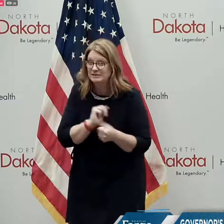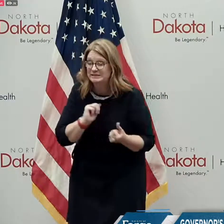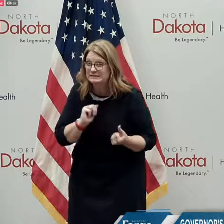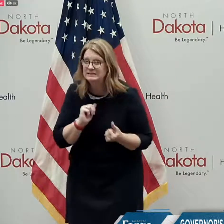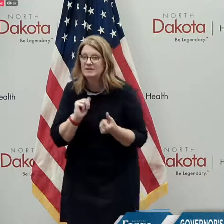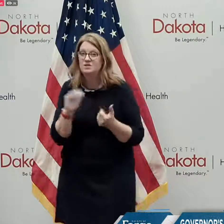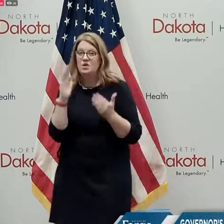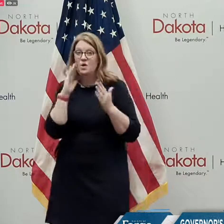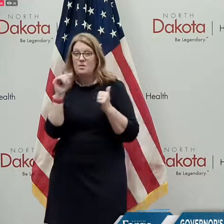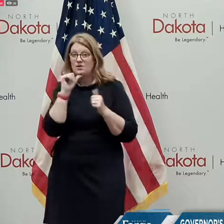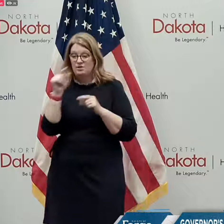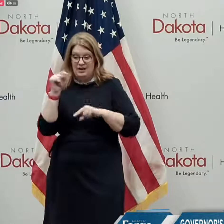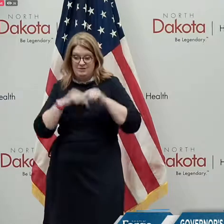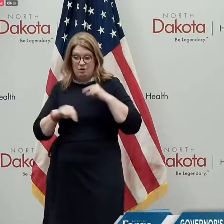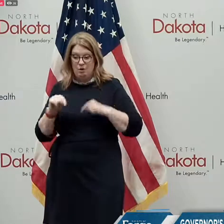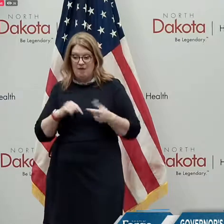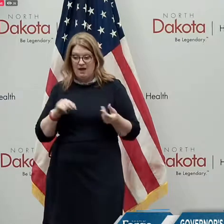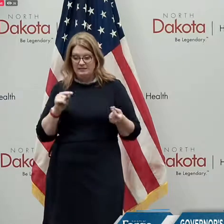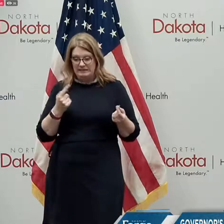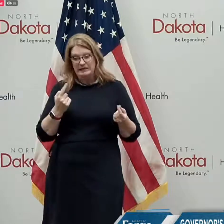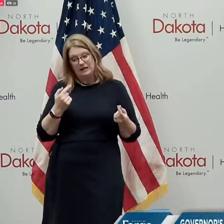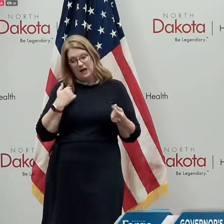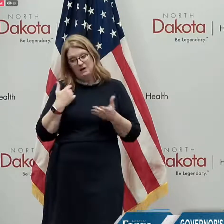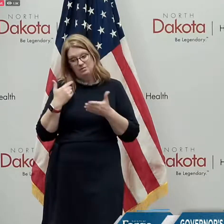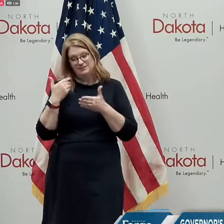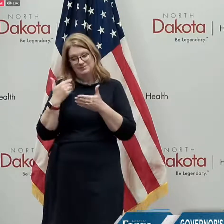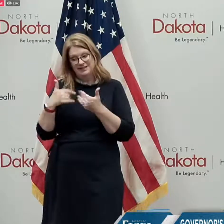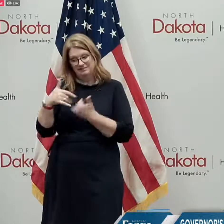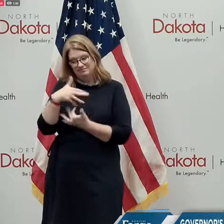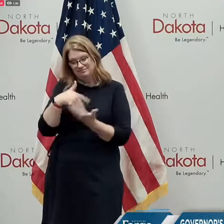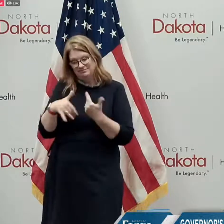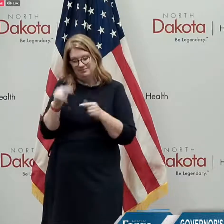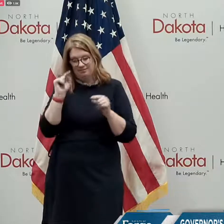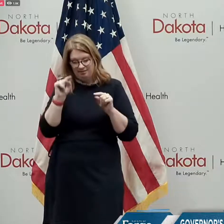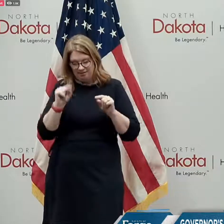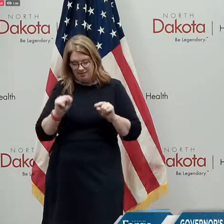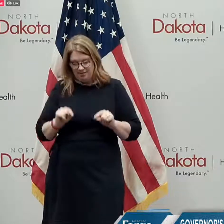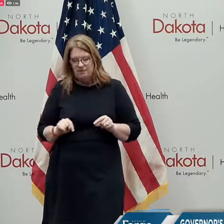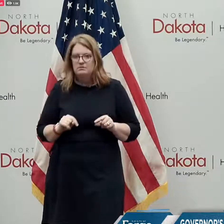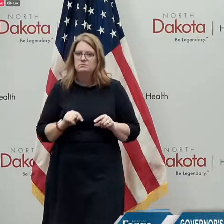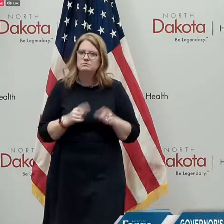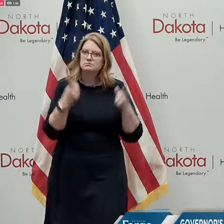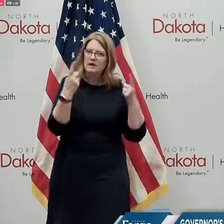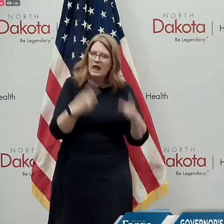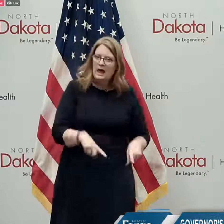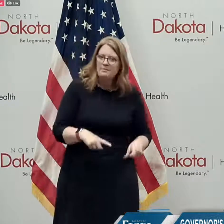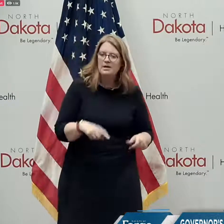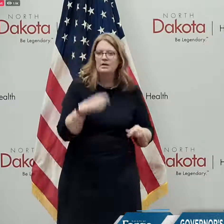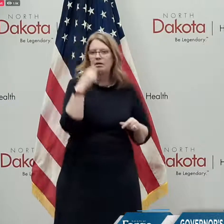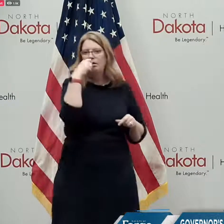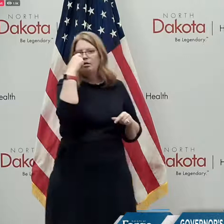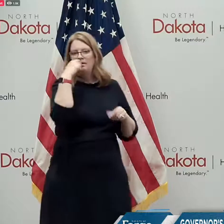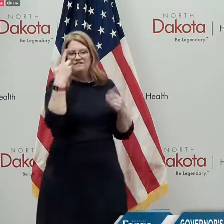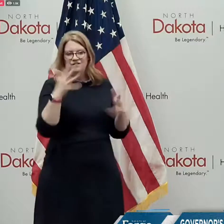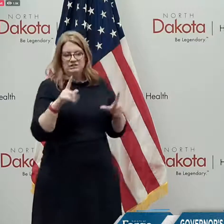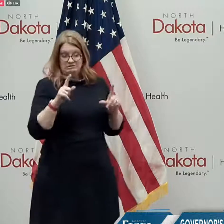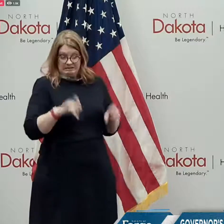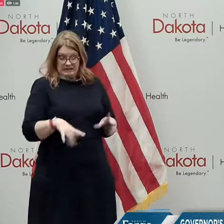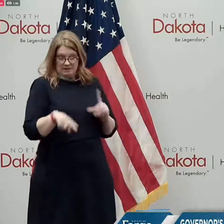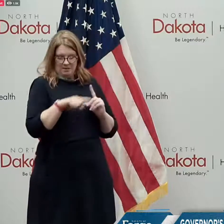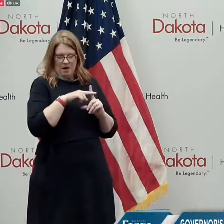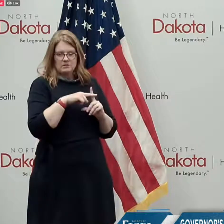to reference those digital contacts. But if you are tested positive, what the software will do with